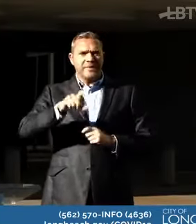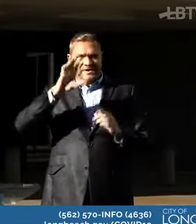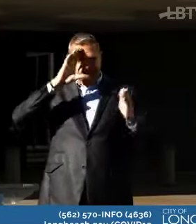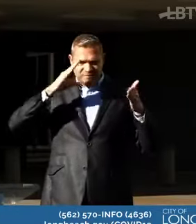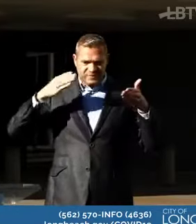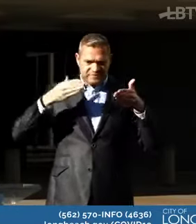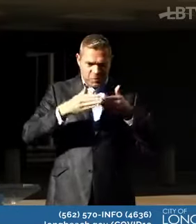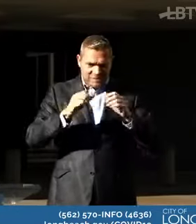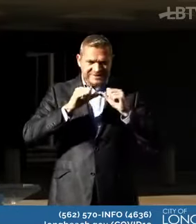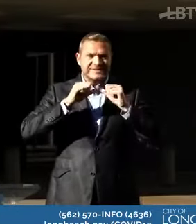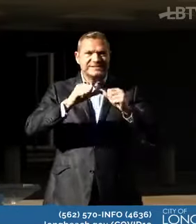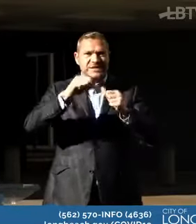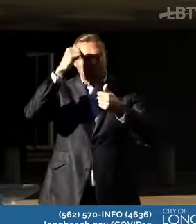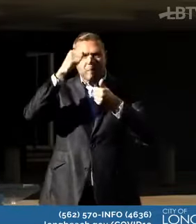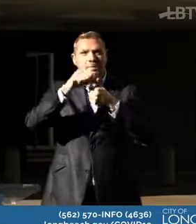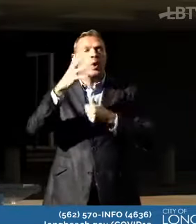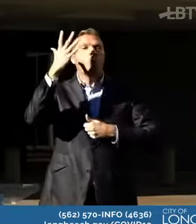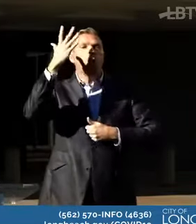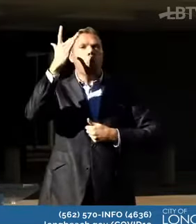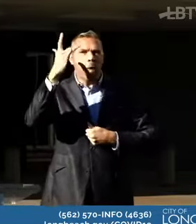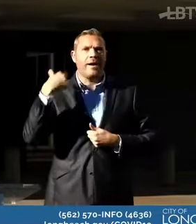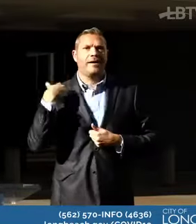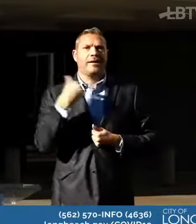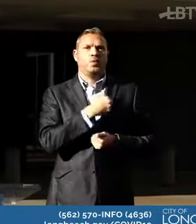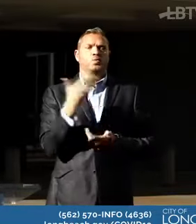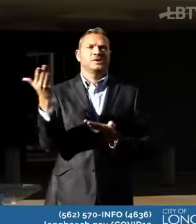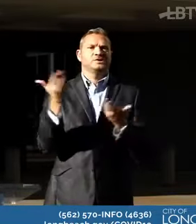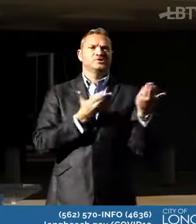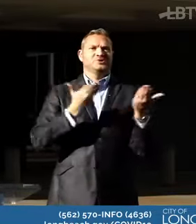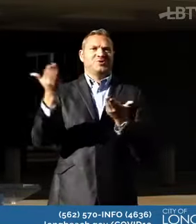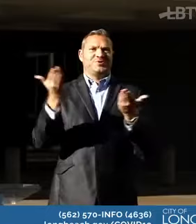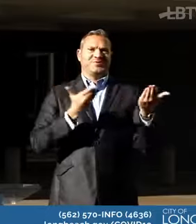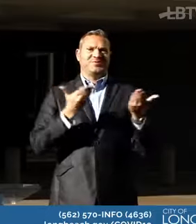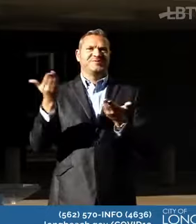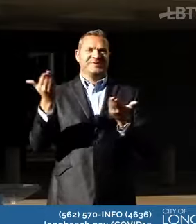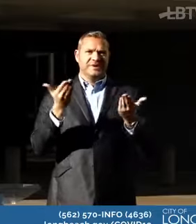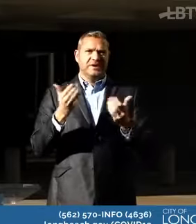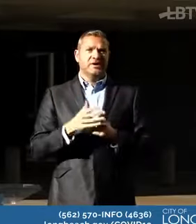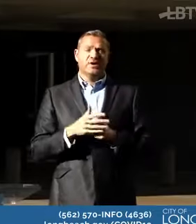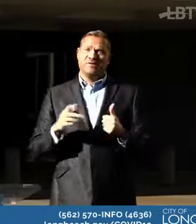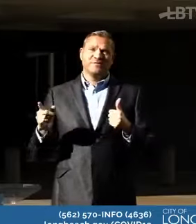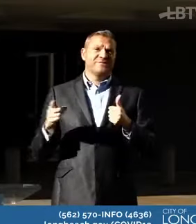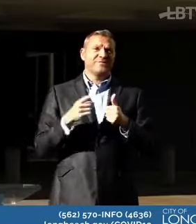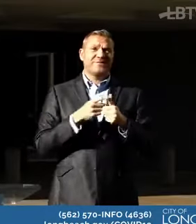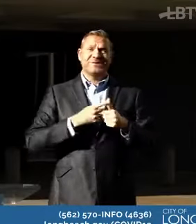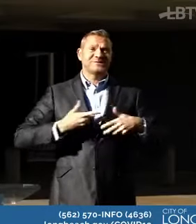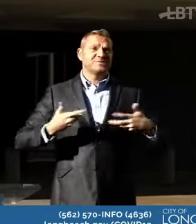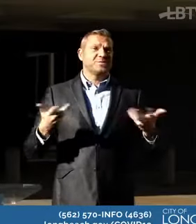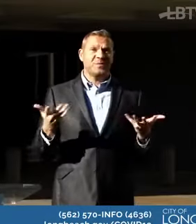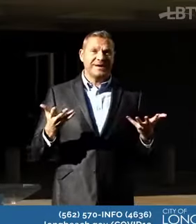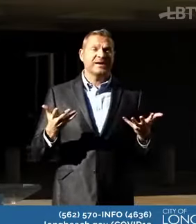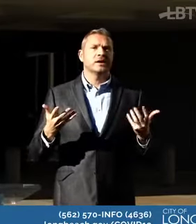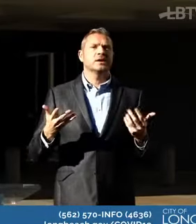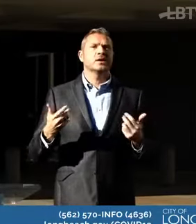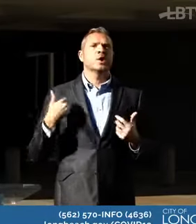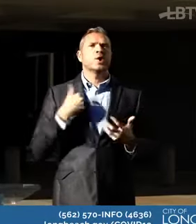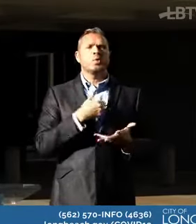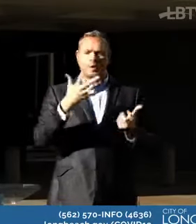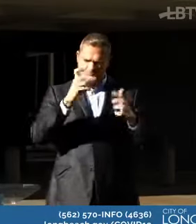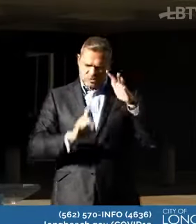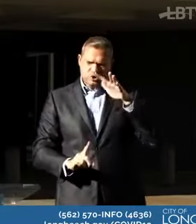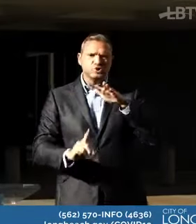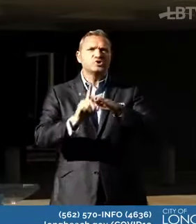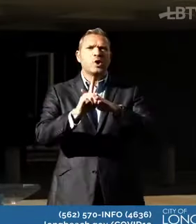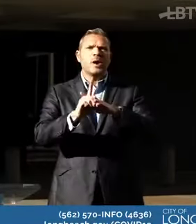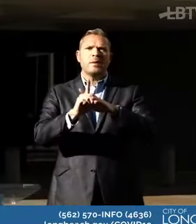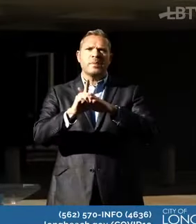and servant profession. Most of all, it's about showing up and giving everything you have